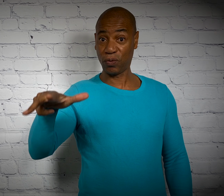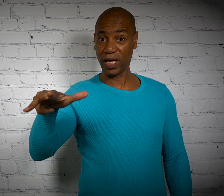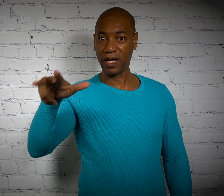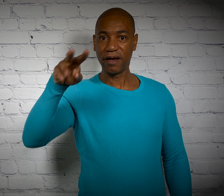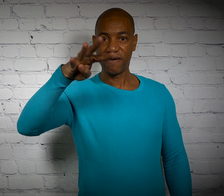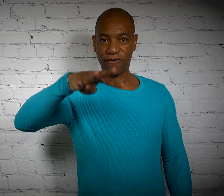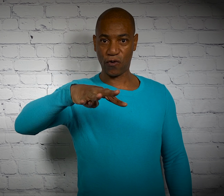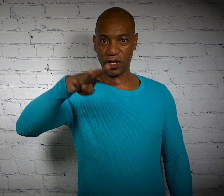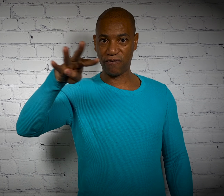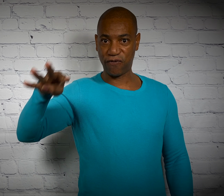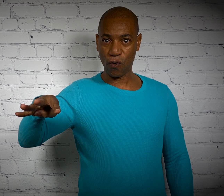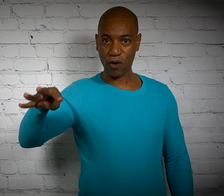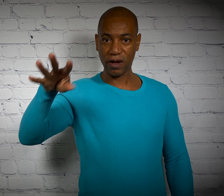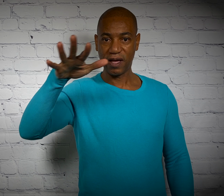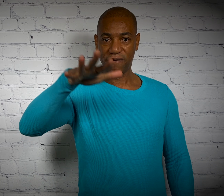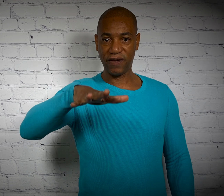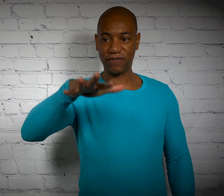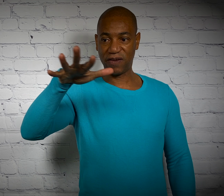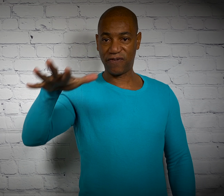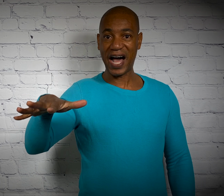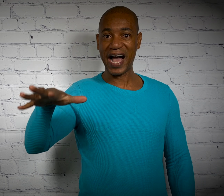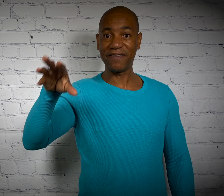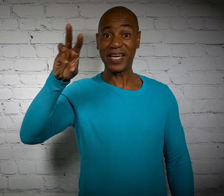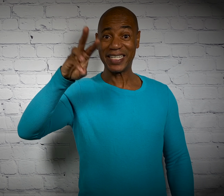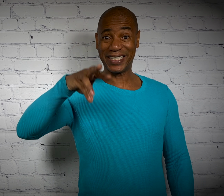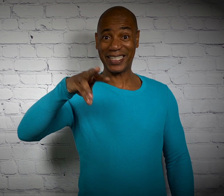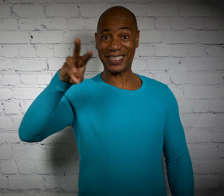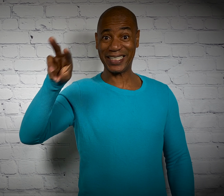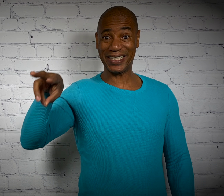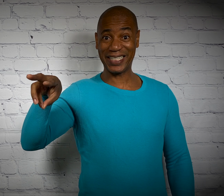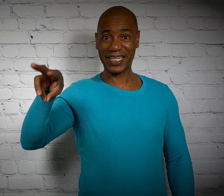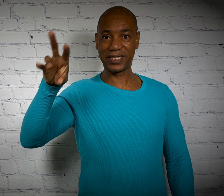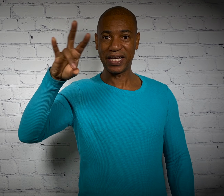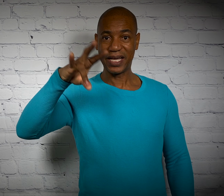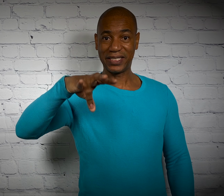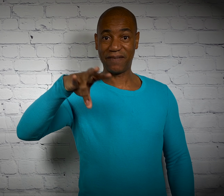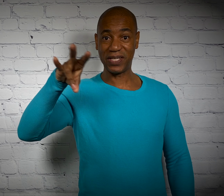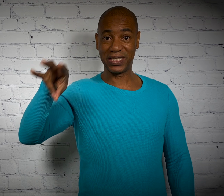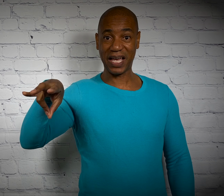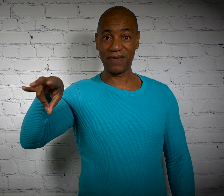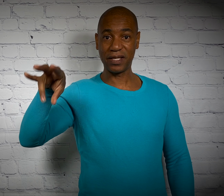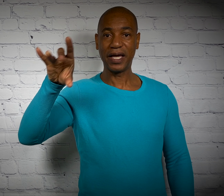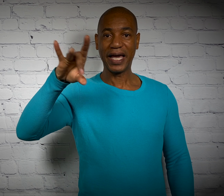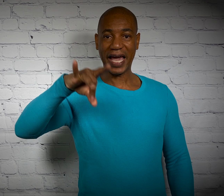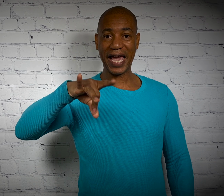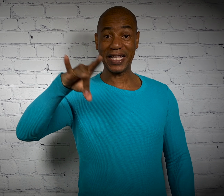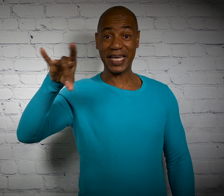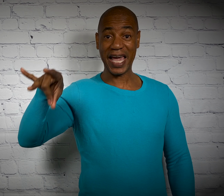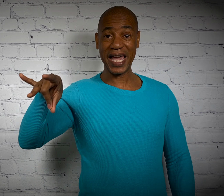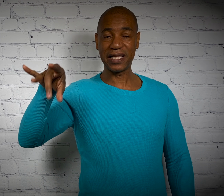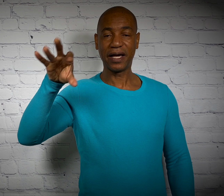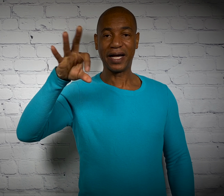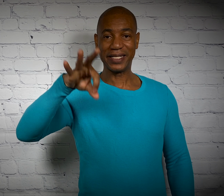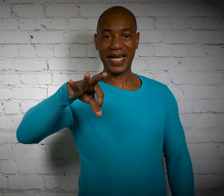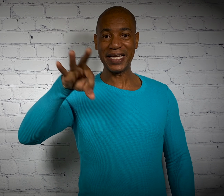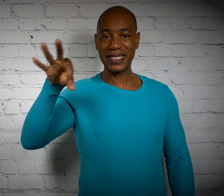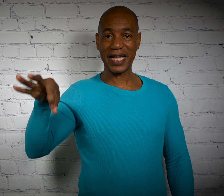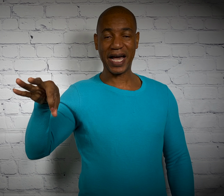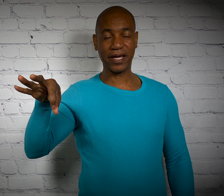33, 44, 55, 66, 77, 88, 99.